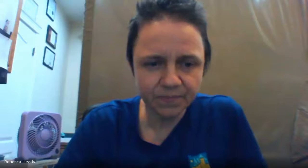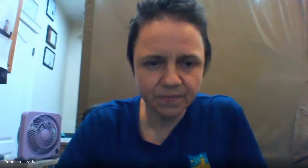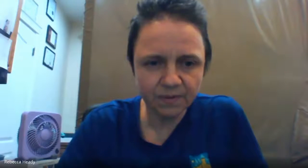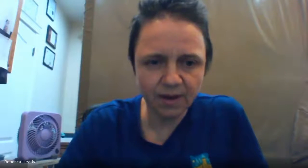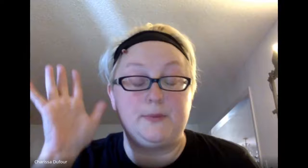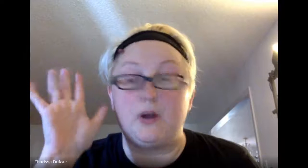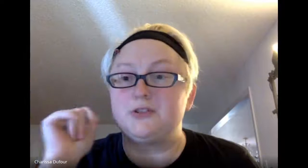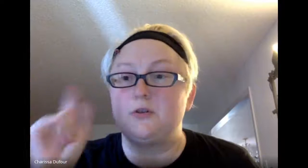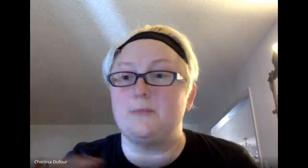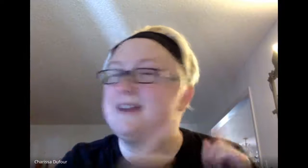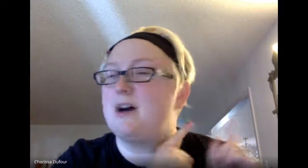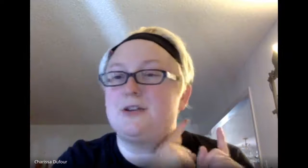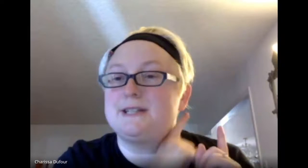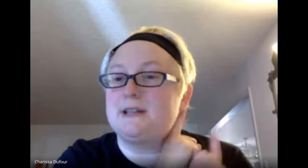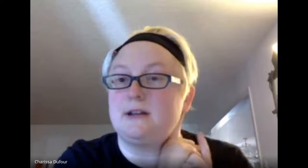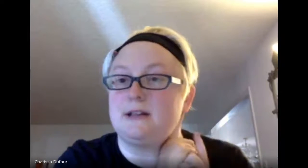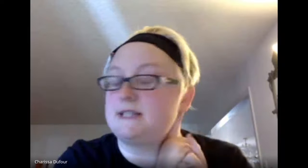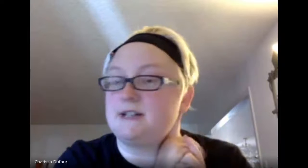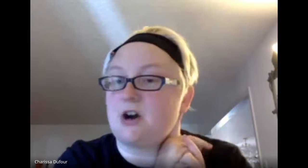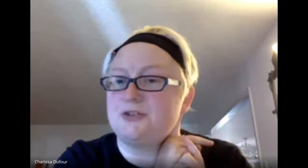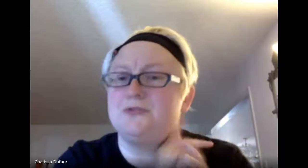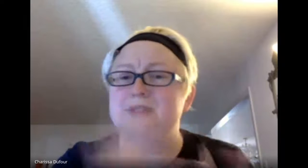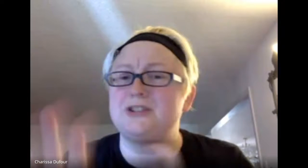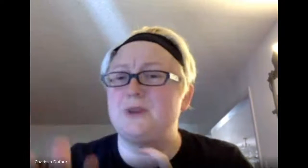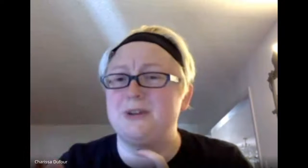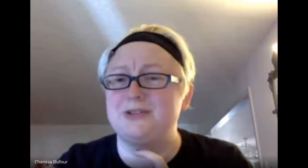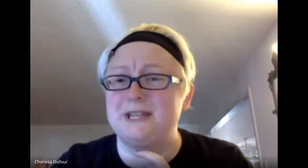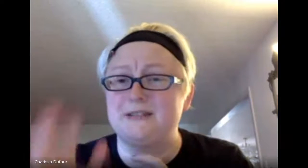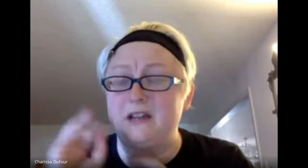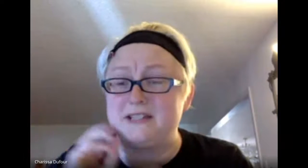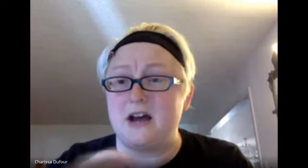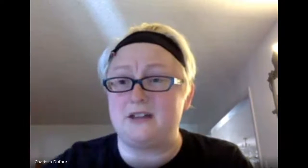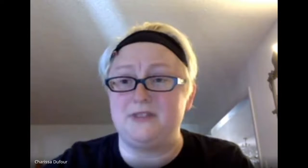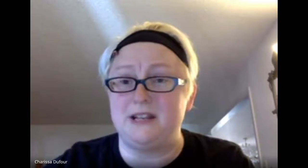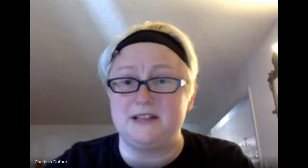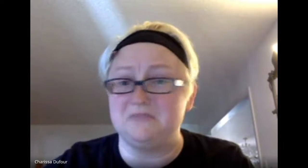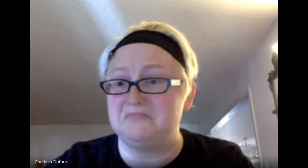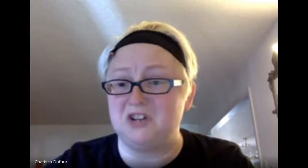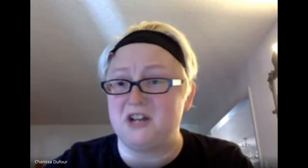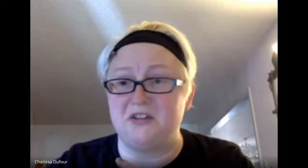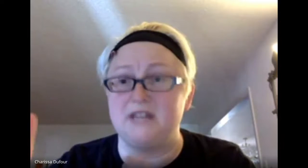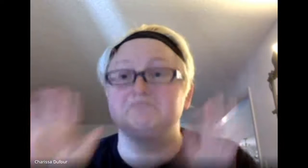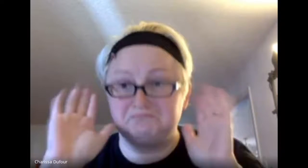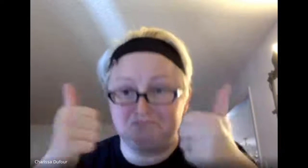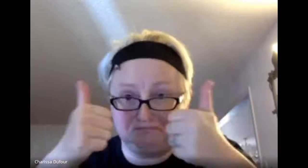I'll do it, but also my daughter is listening to cartoons. I just want to make sure that it's not feeding in. You're not hearing it. You can't